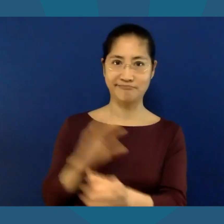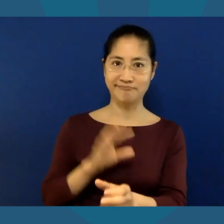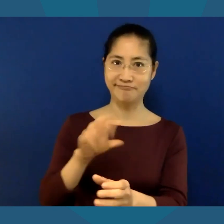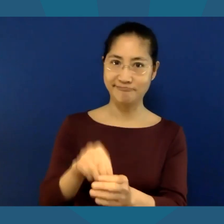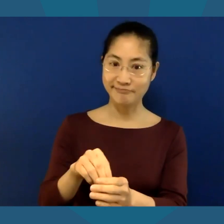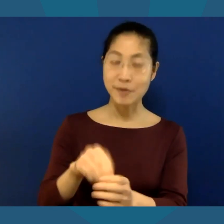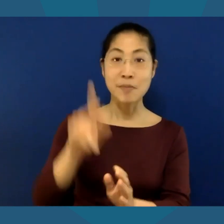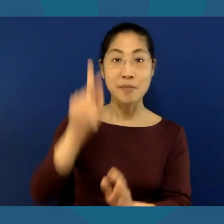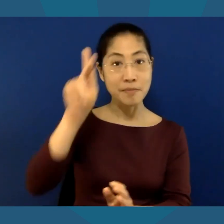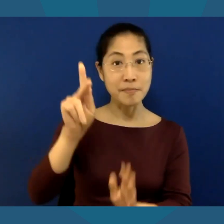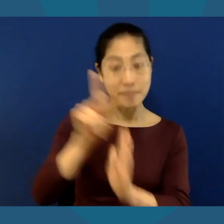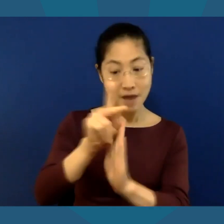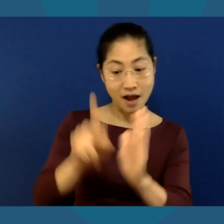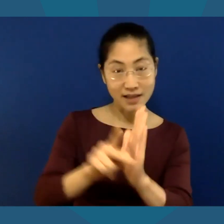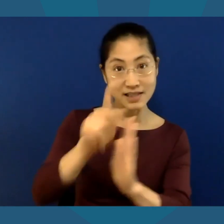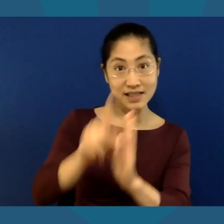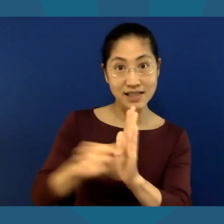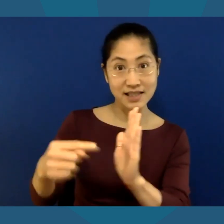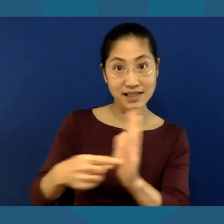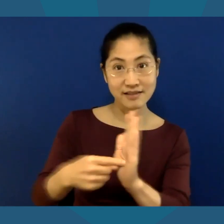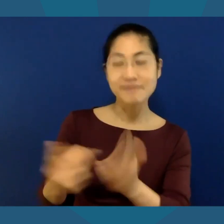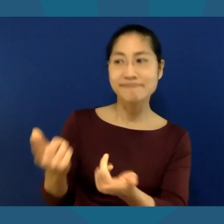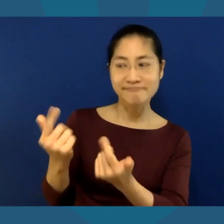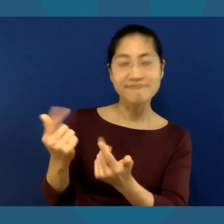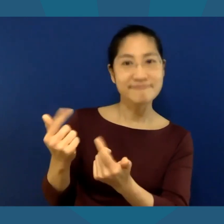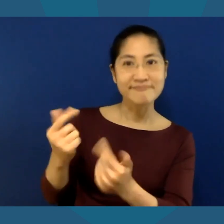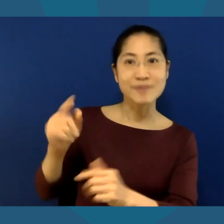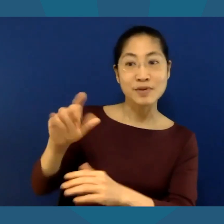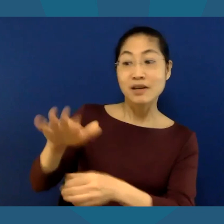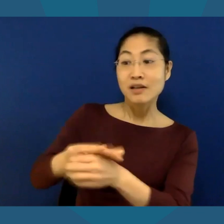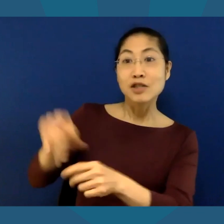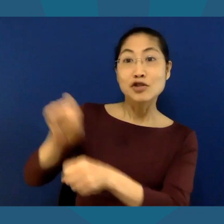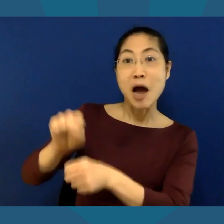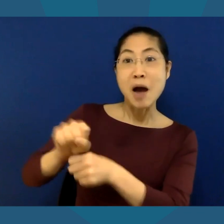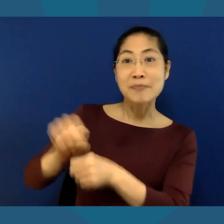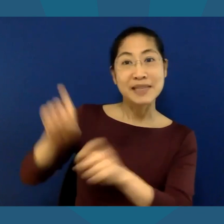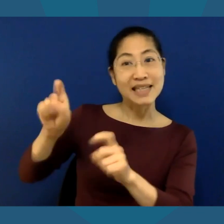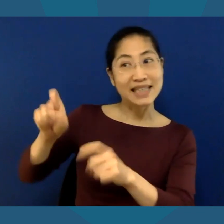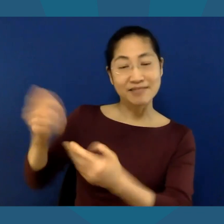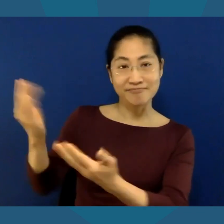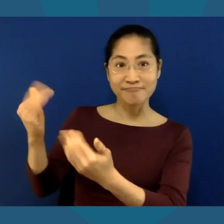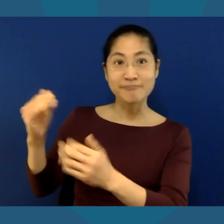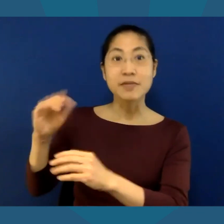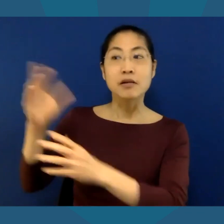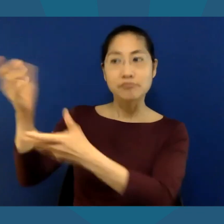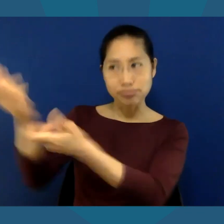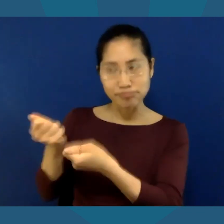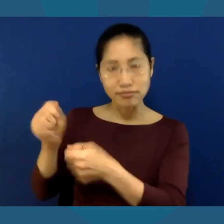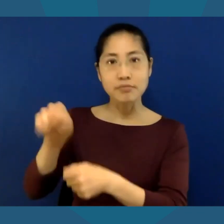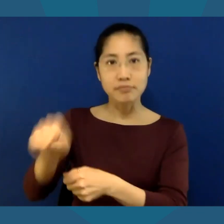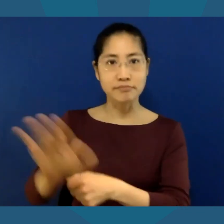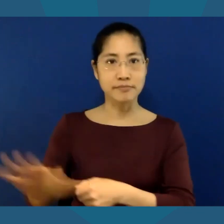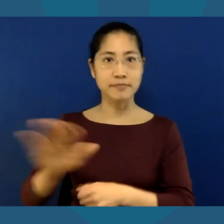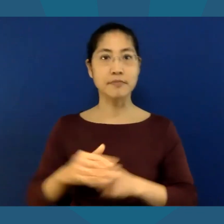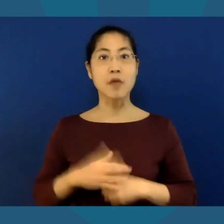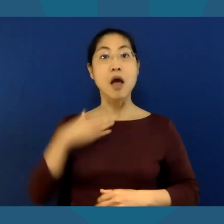for playing an important role in putting policies in place that attract jobs to rural Arizona. I